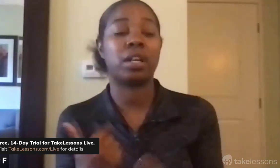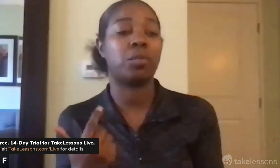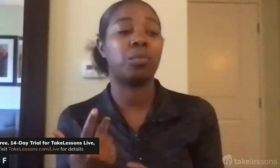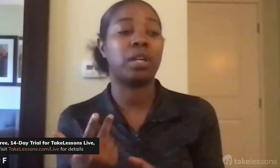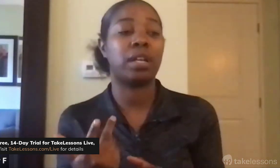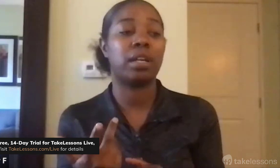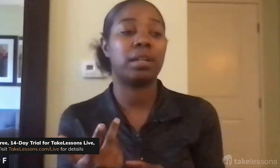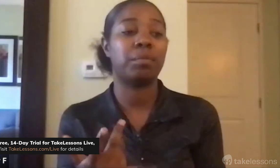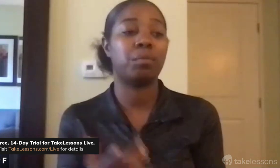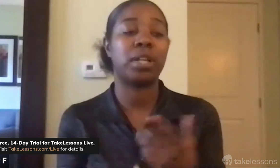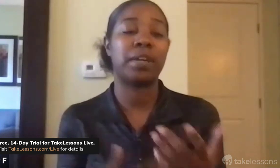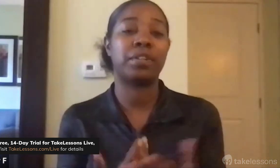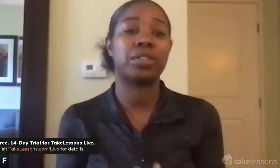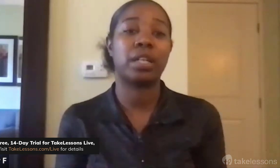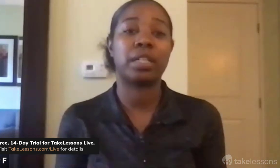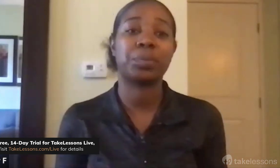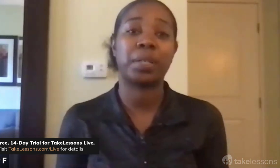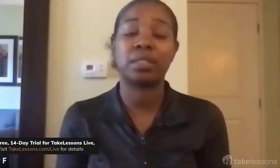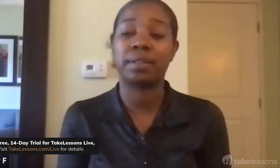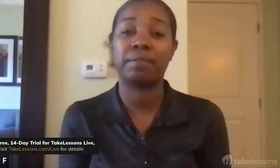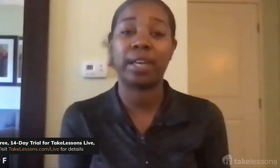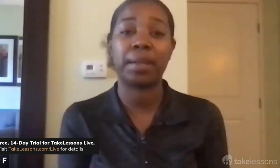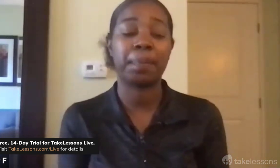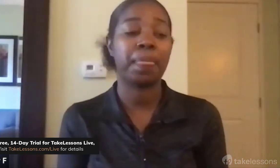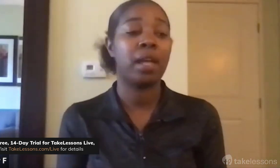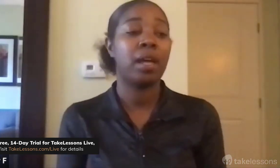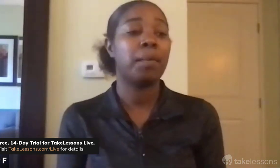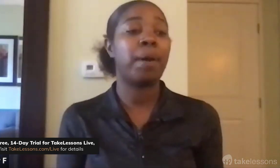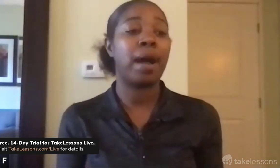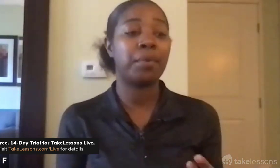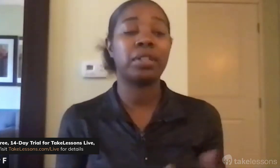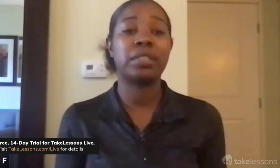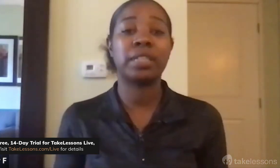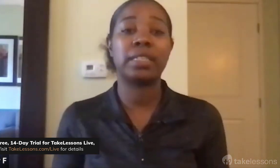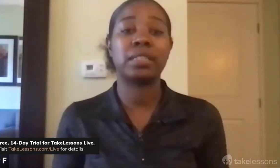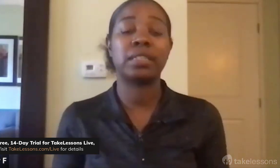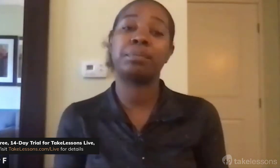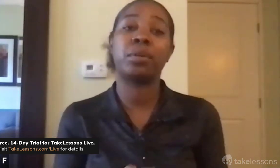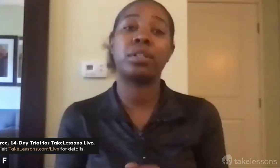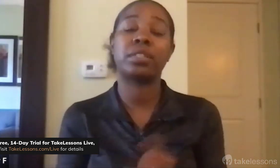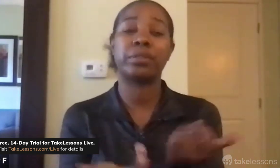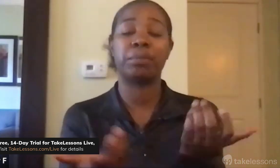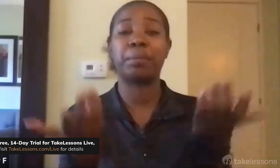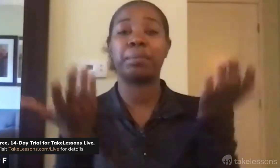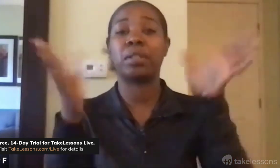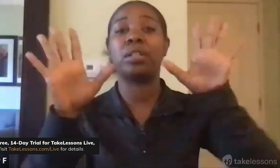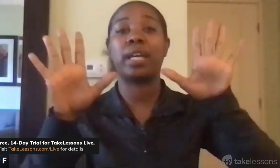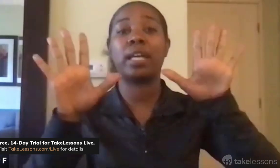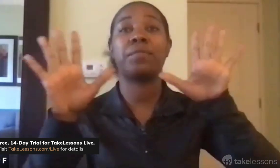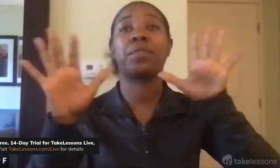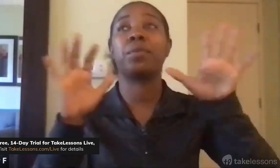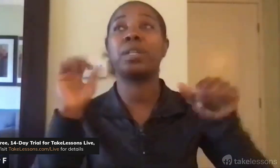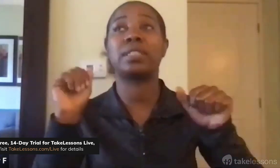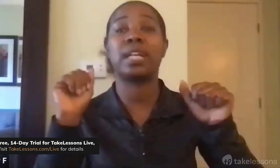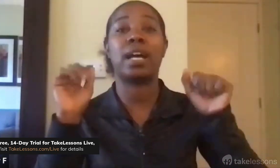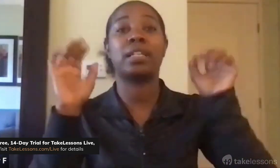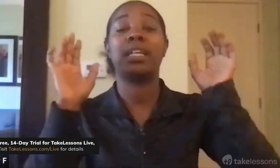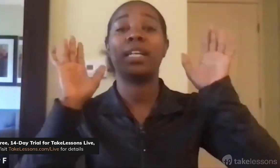or whatever you're trying to express and convey. Palm orientation is important to remember. Okay, for what sign is